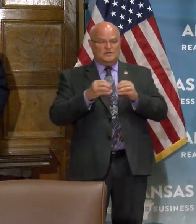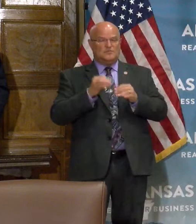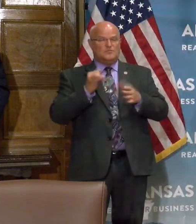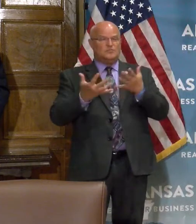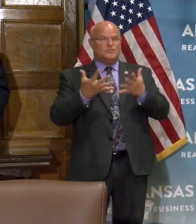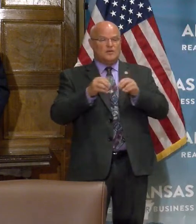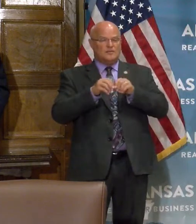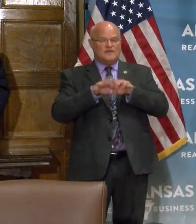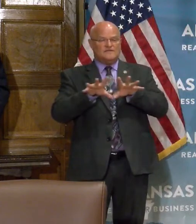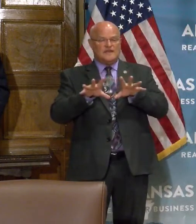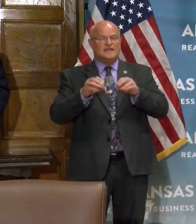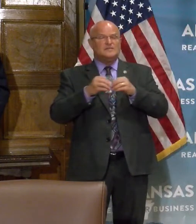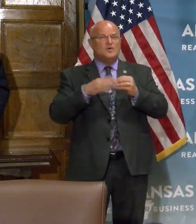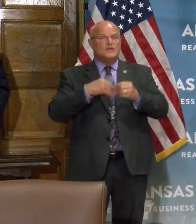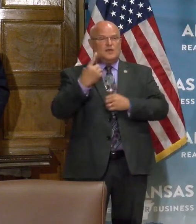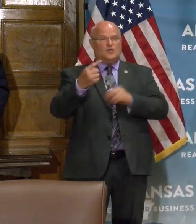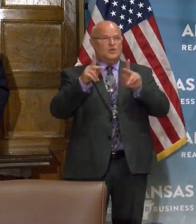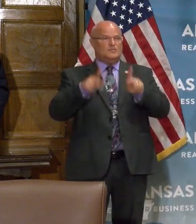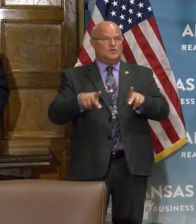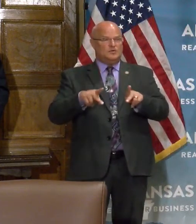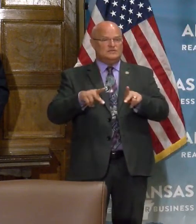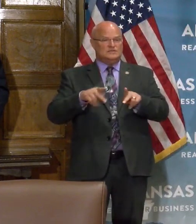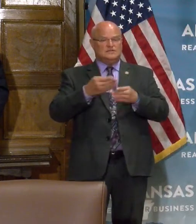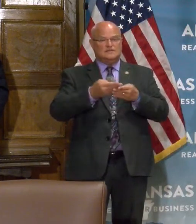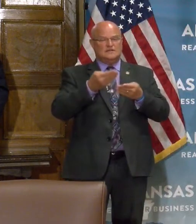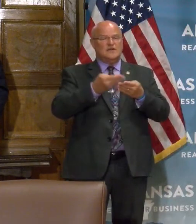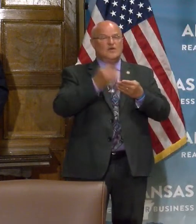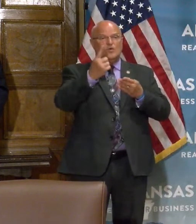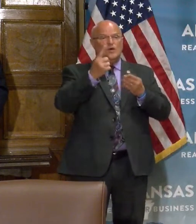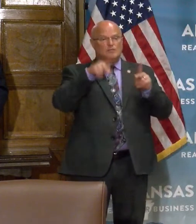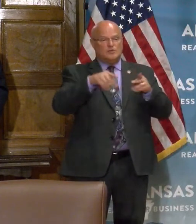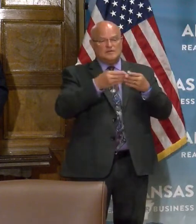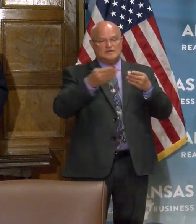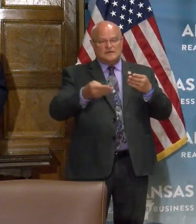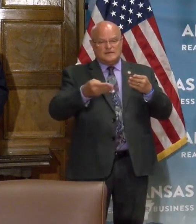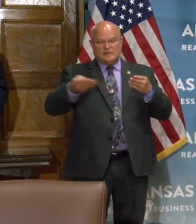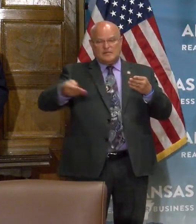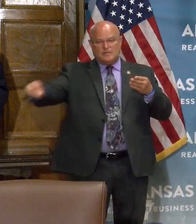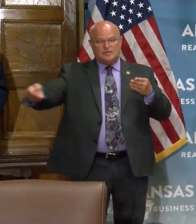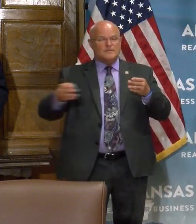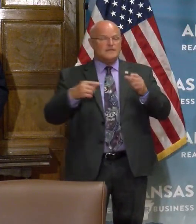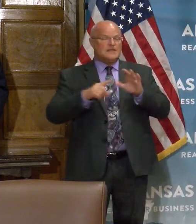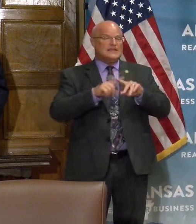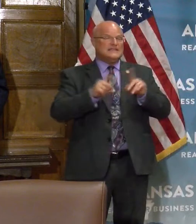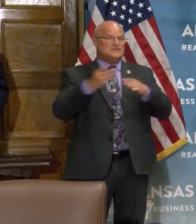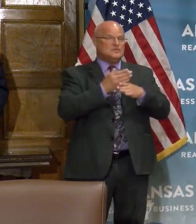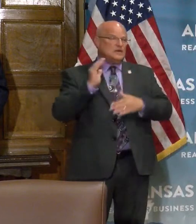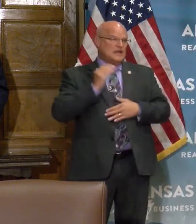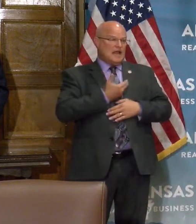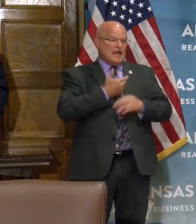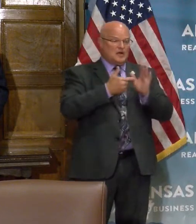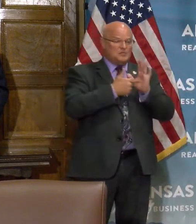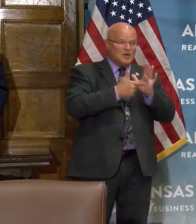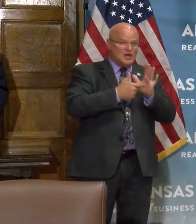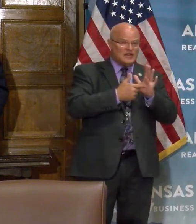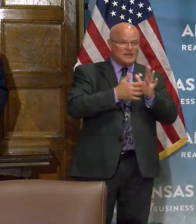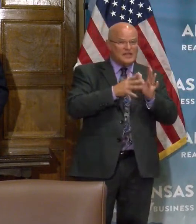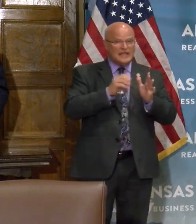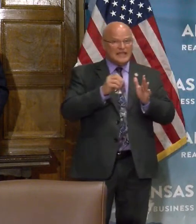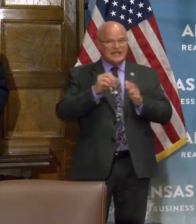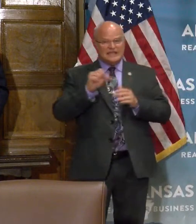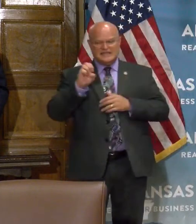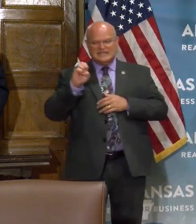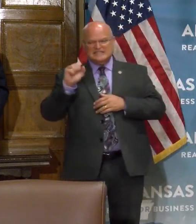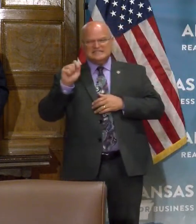likely to infect more than one additional infected person. The difference between our model and, for instance, the